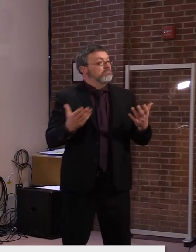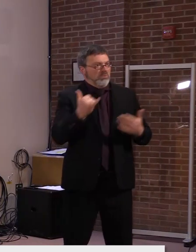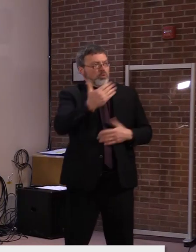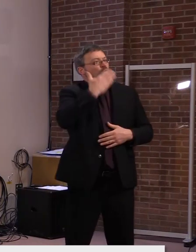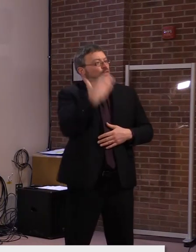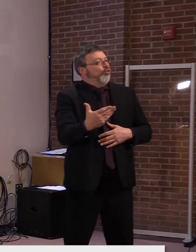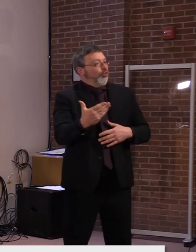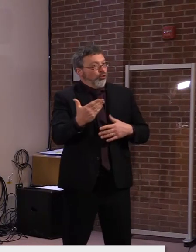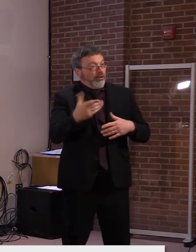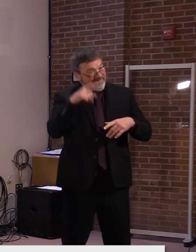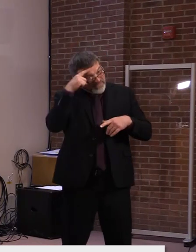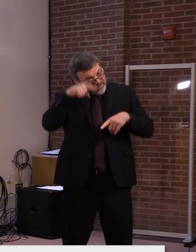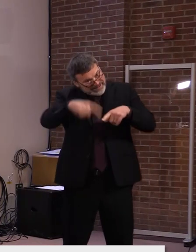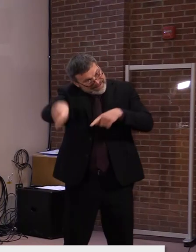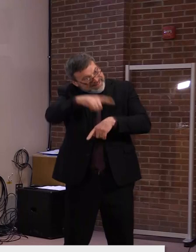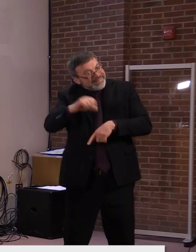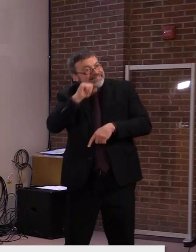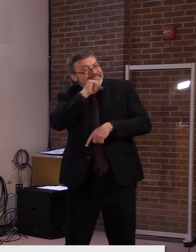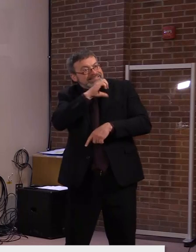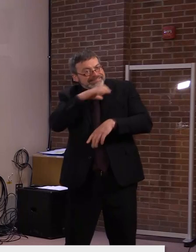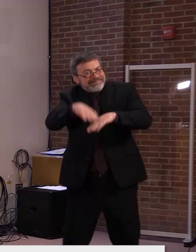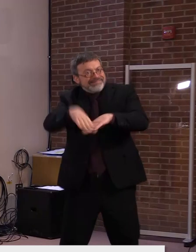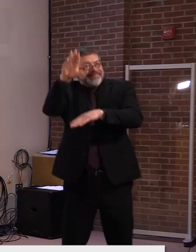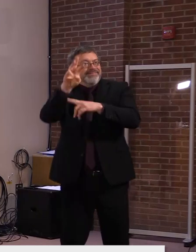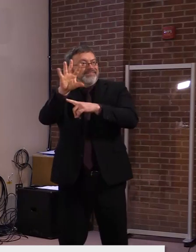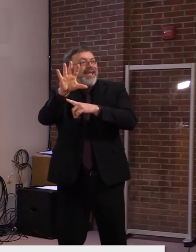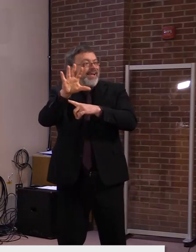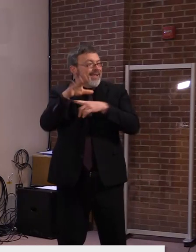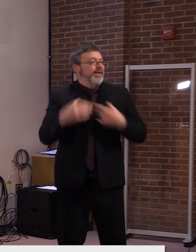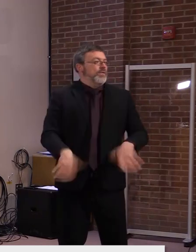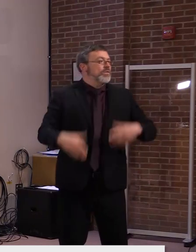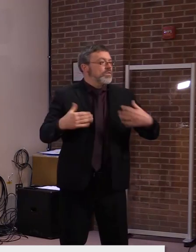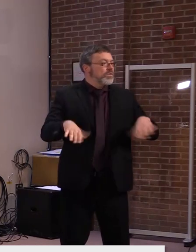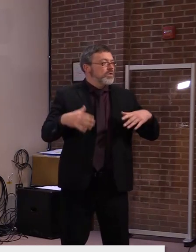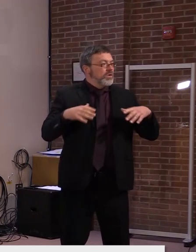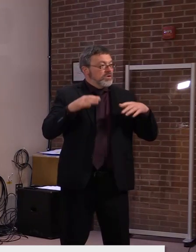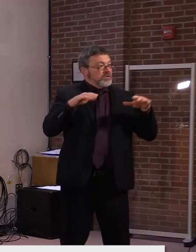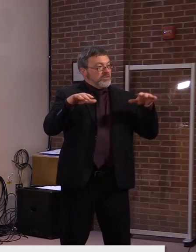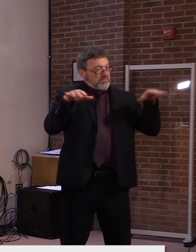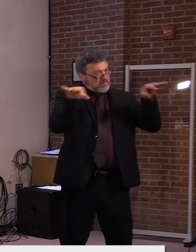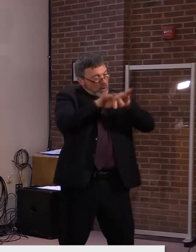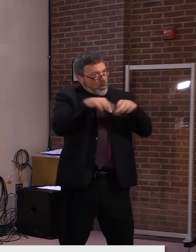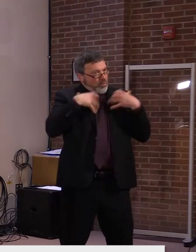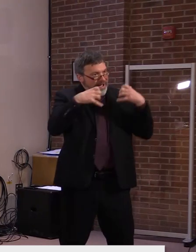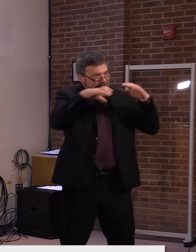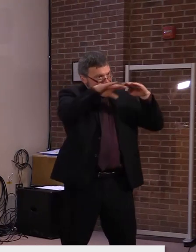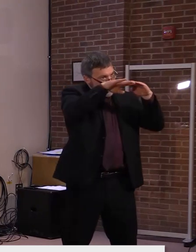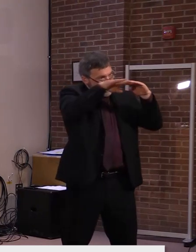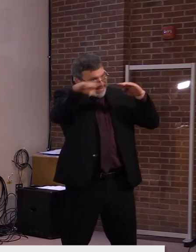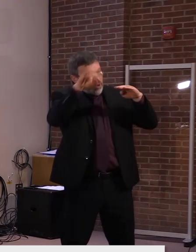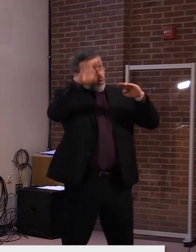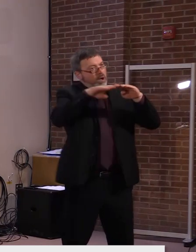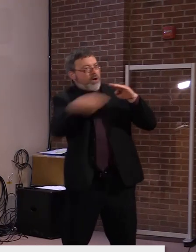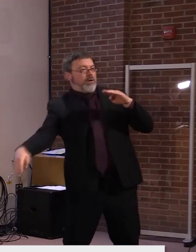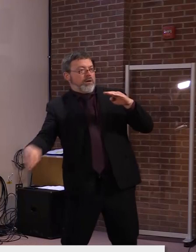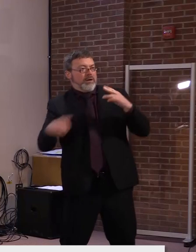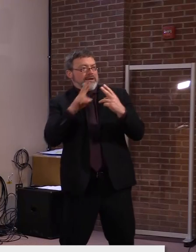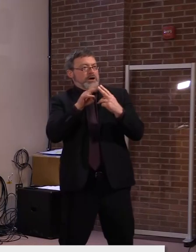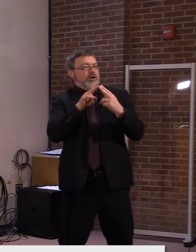most vulnerable continue to have their rates stay steady, or in both of these cases this week, actually go